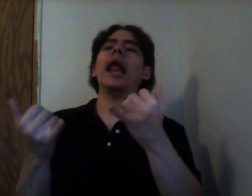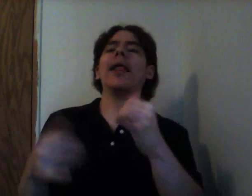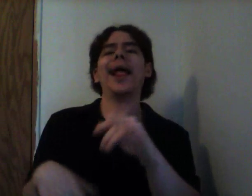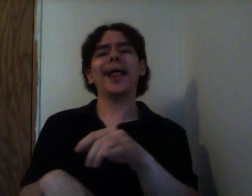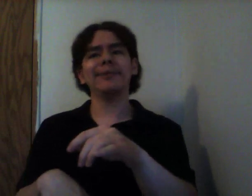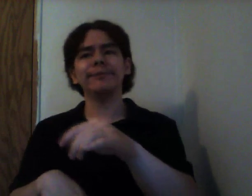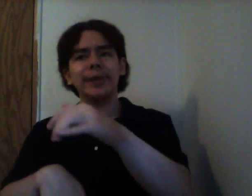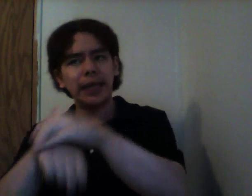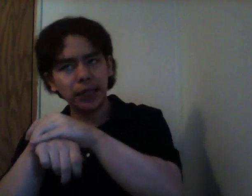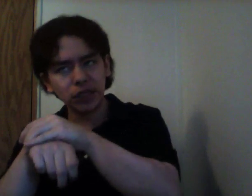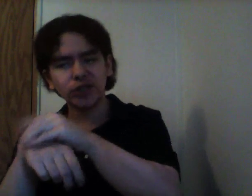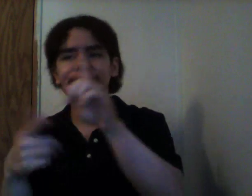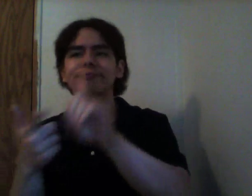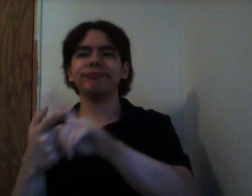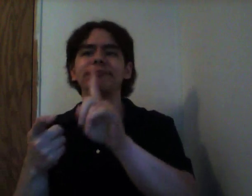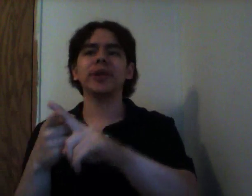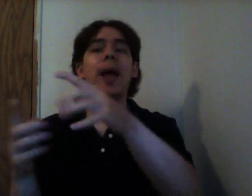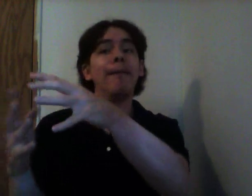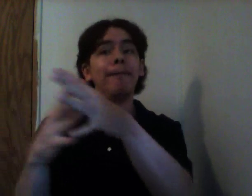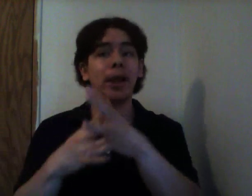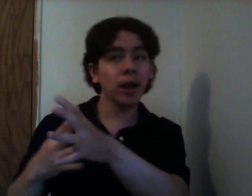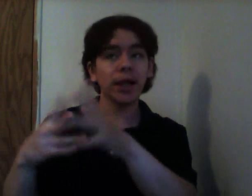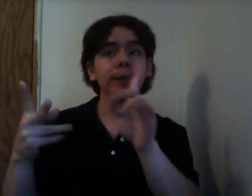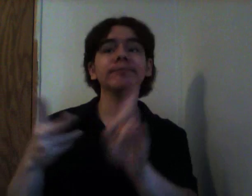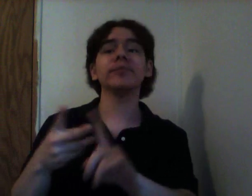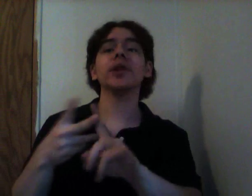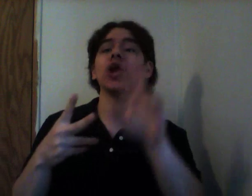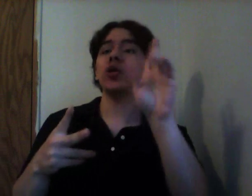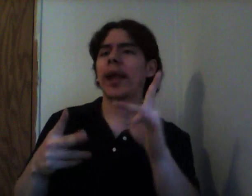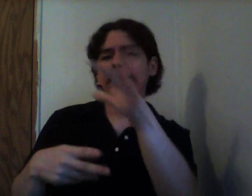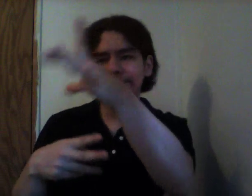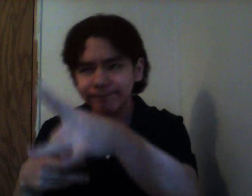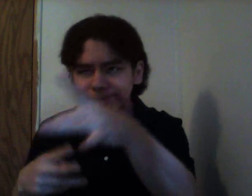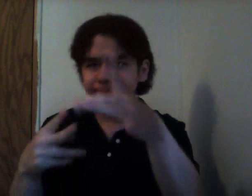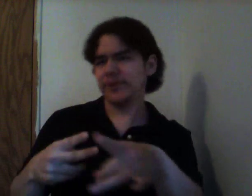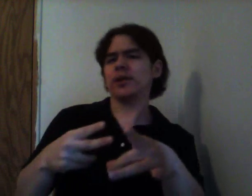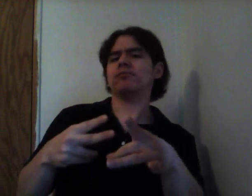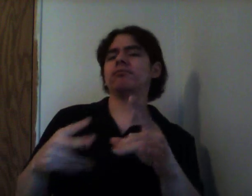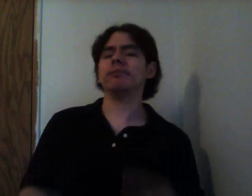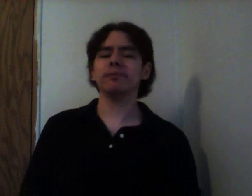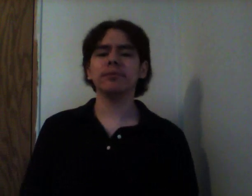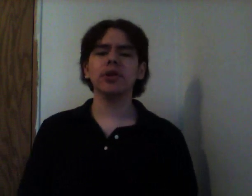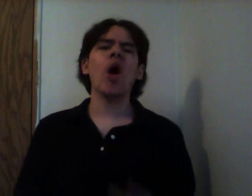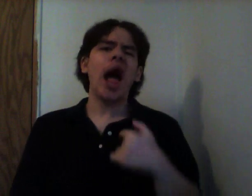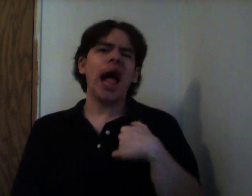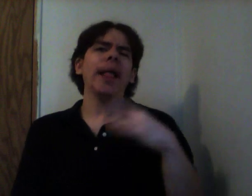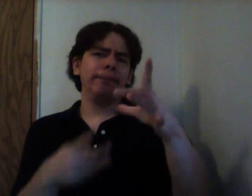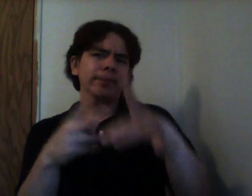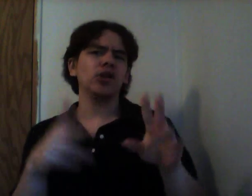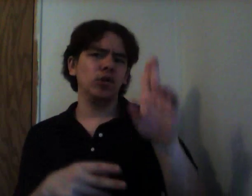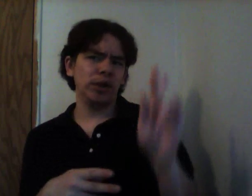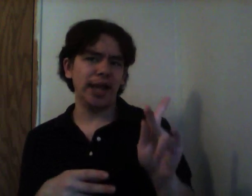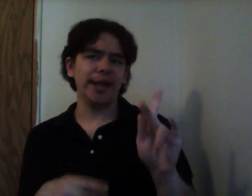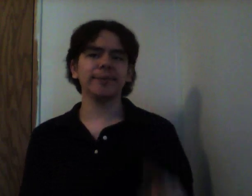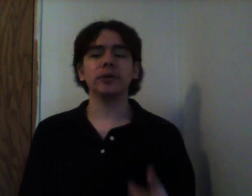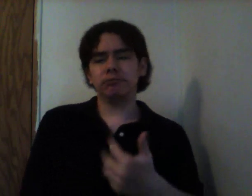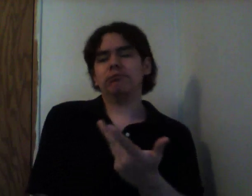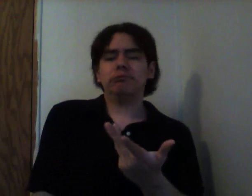since that's how I would write in English. If I see any of these that I feel like answering, then I can click through and do